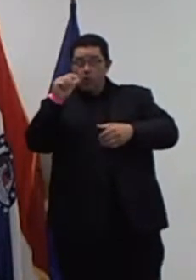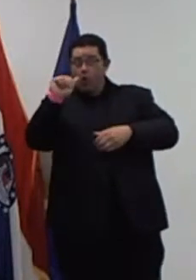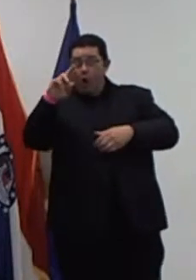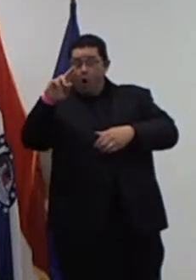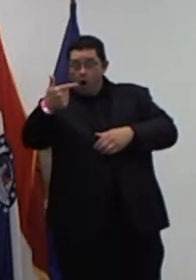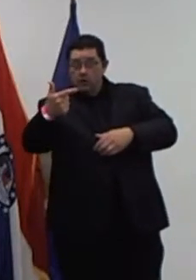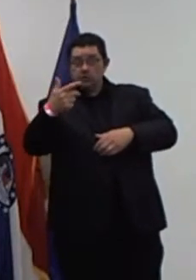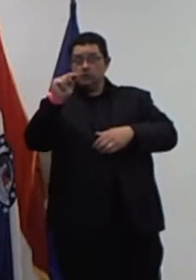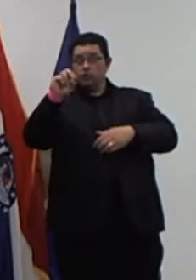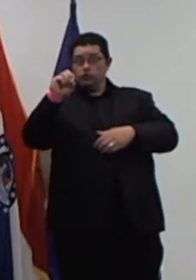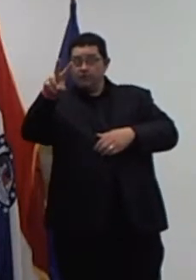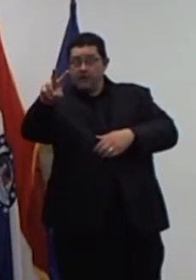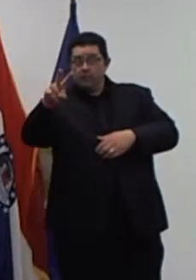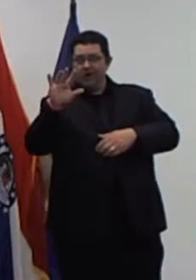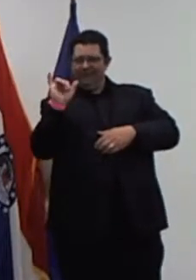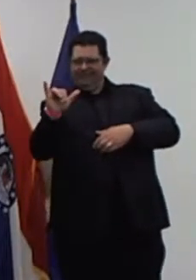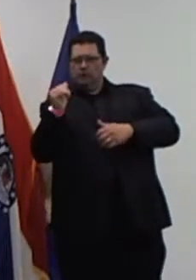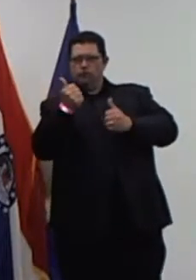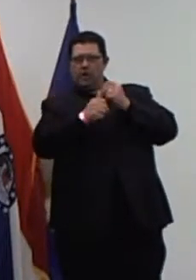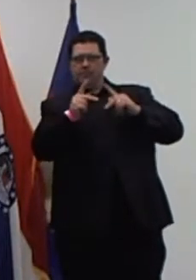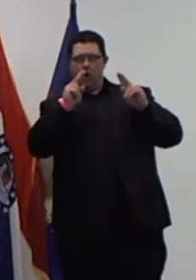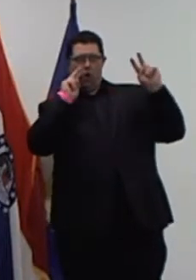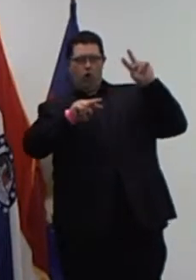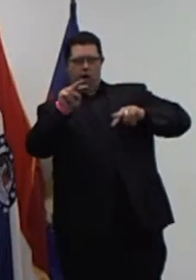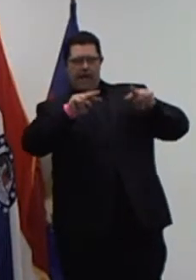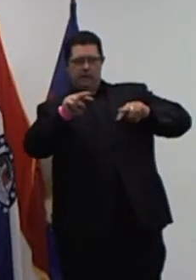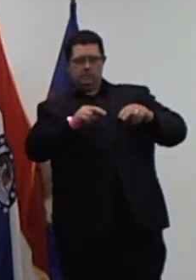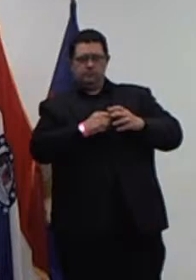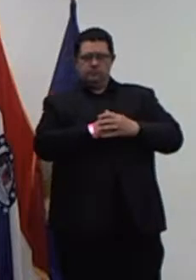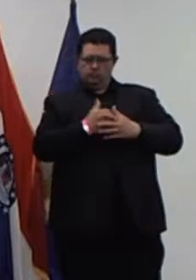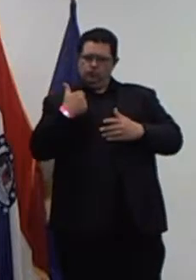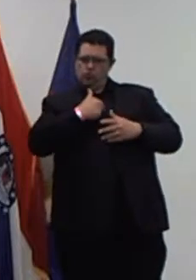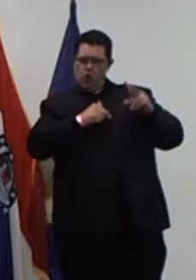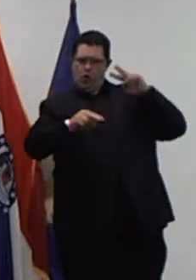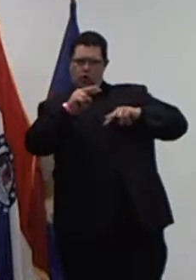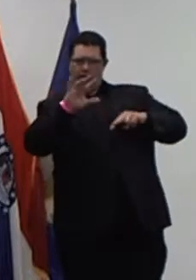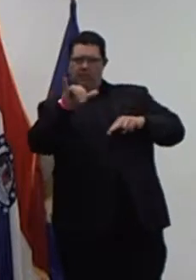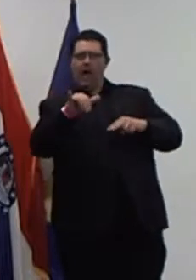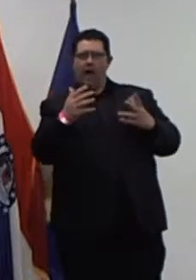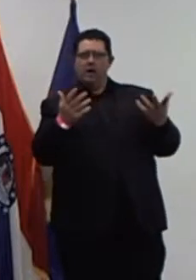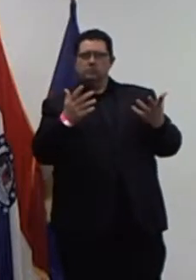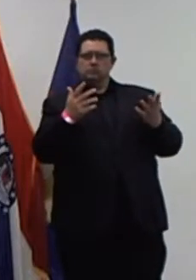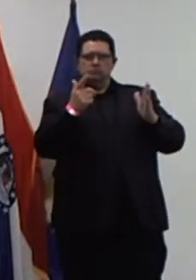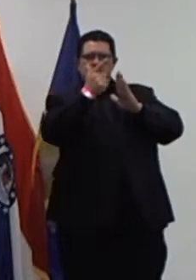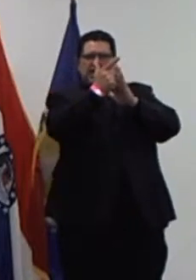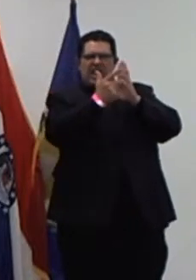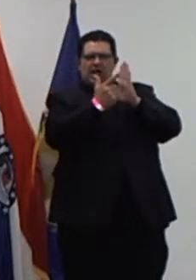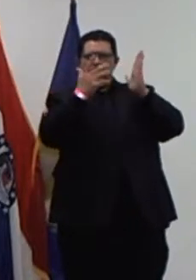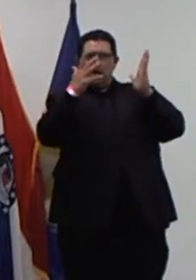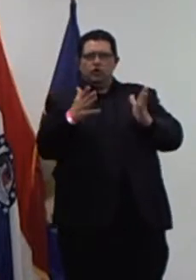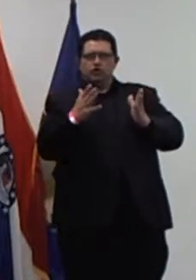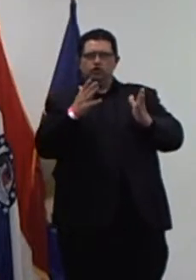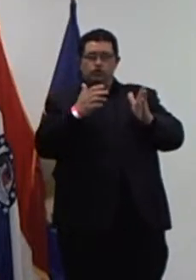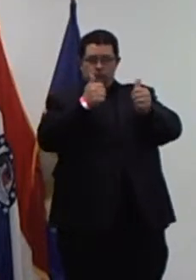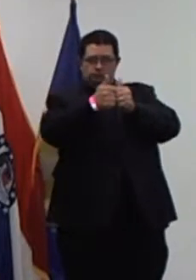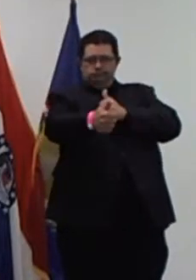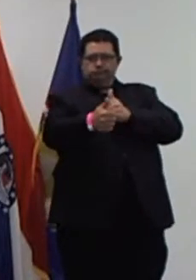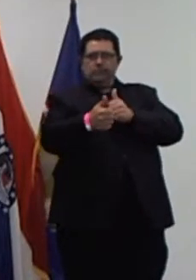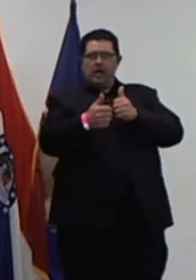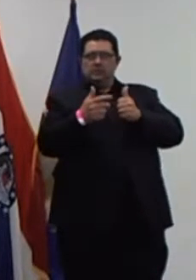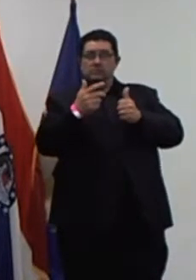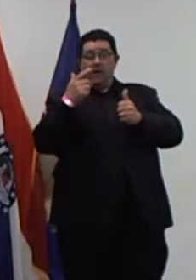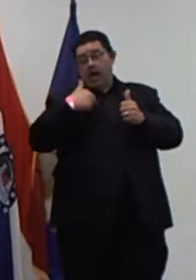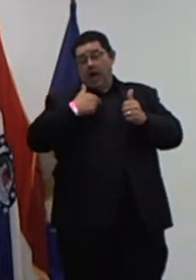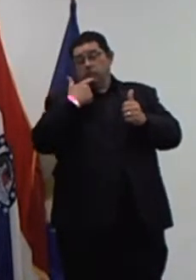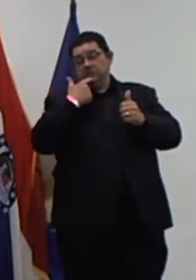and November, I think that's what everybody's looking at here. Yeah, we're gonna take a look at that. The legislators passed a piece of legislation, and really, I would call it